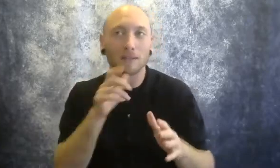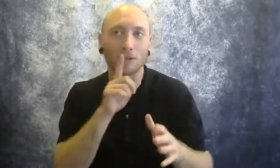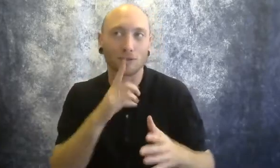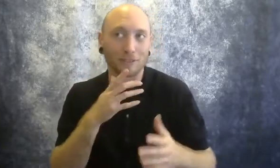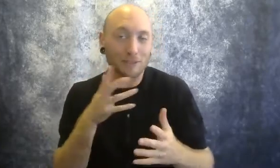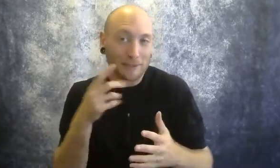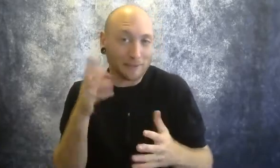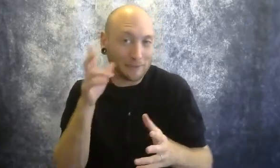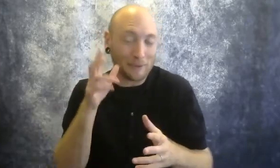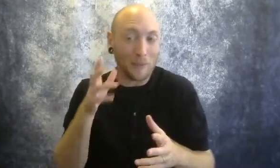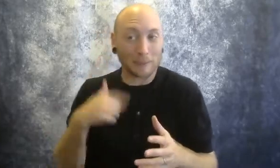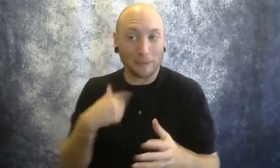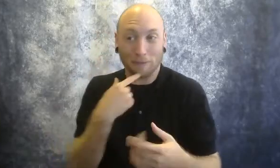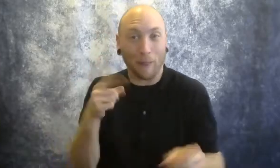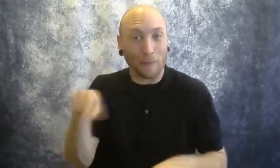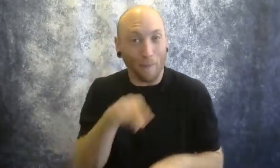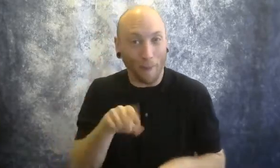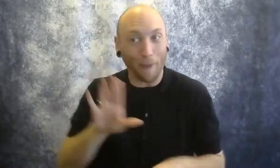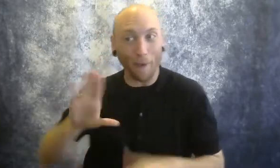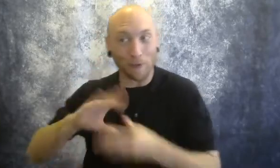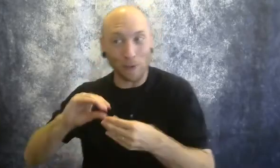morning. I don't know if she'd appreciate me telling all this or not.